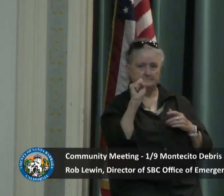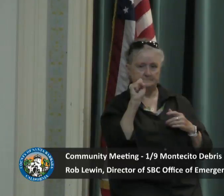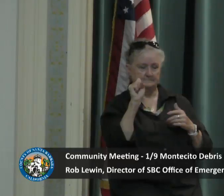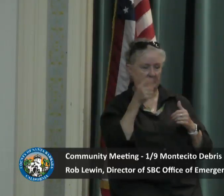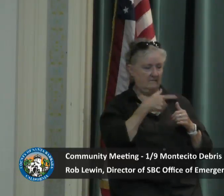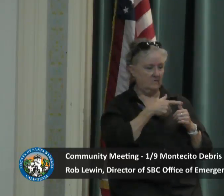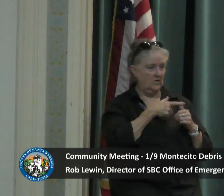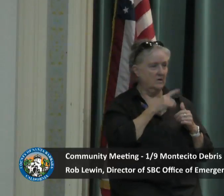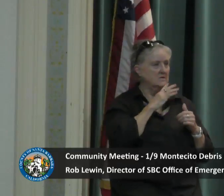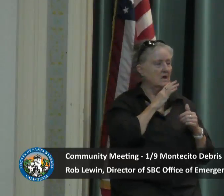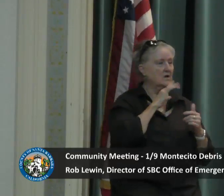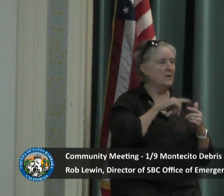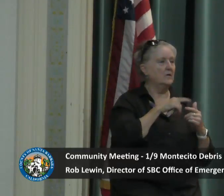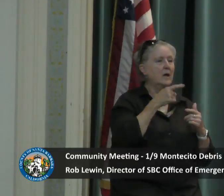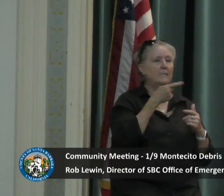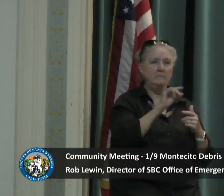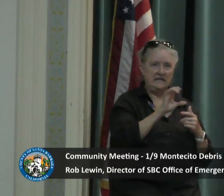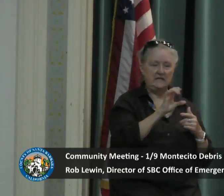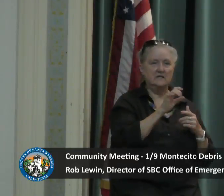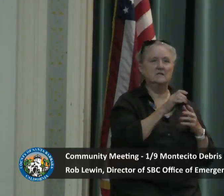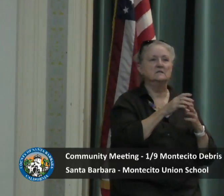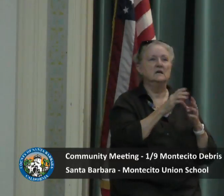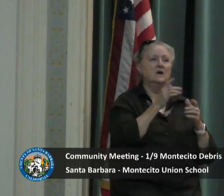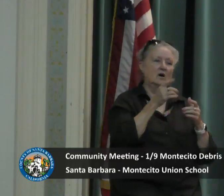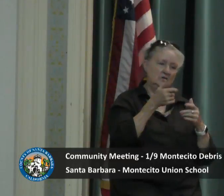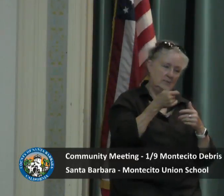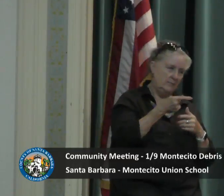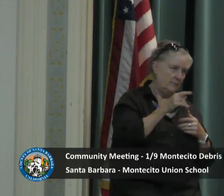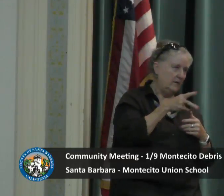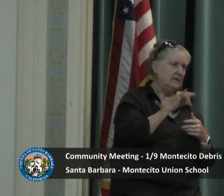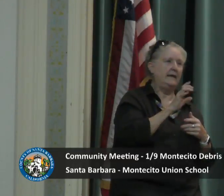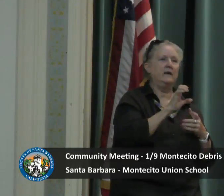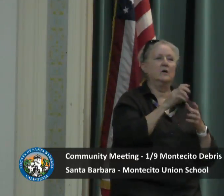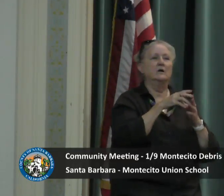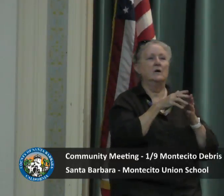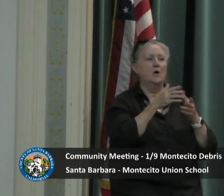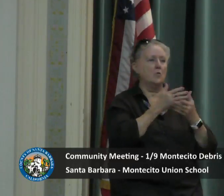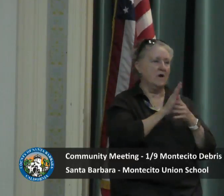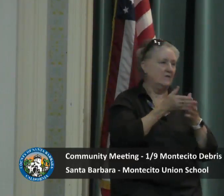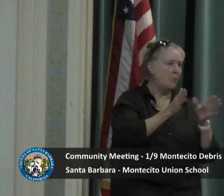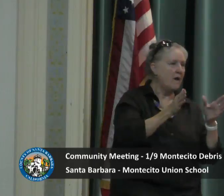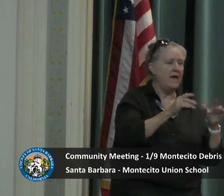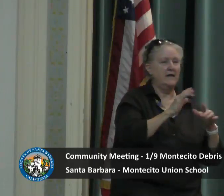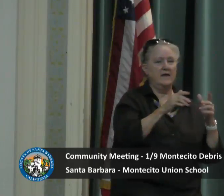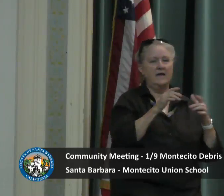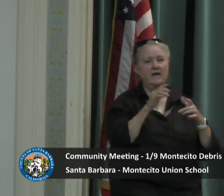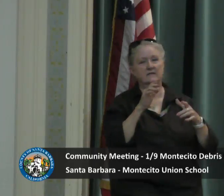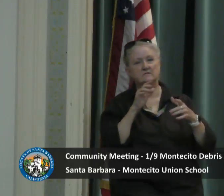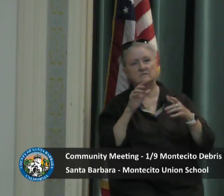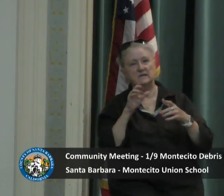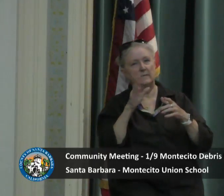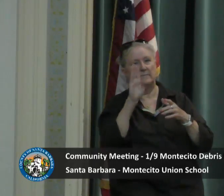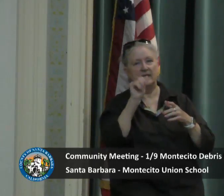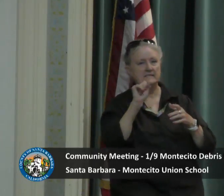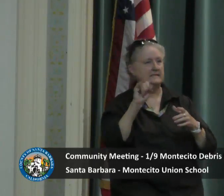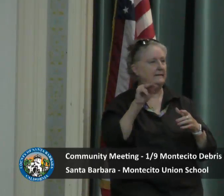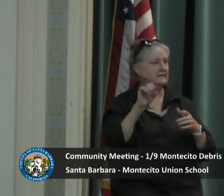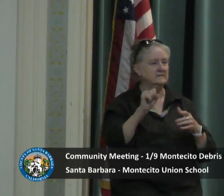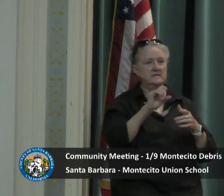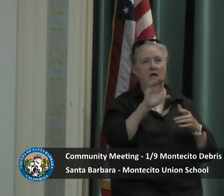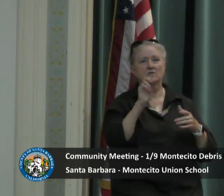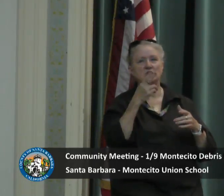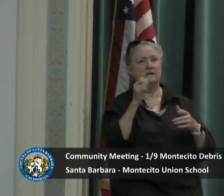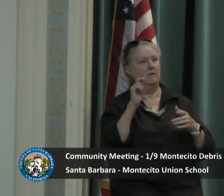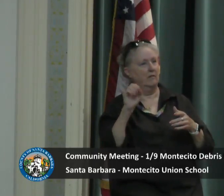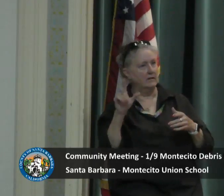First, I want to talk about public debris on the public right-of-ways and the public facilities such as debris basins and channels. We all